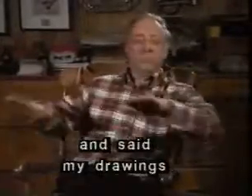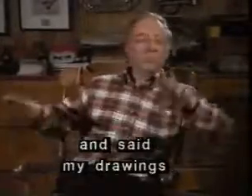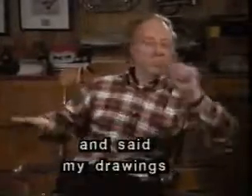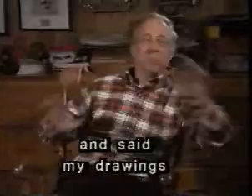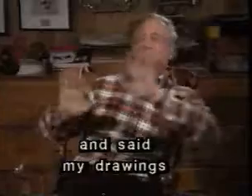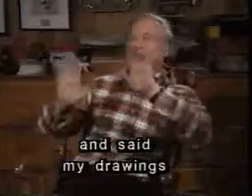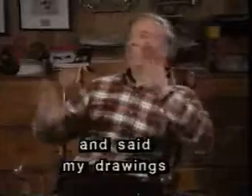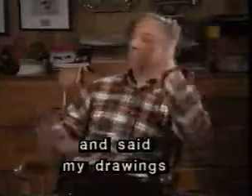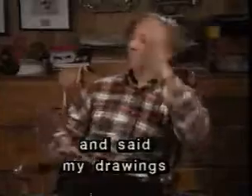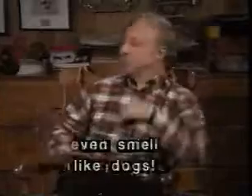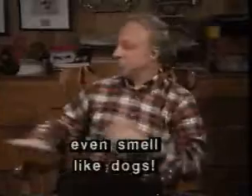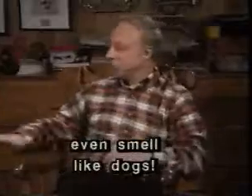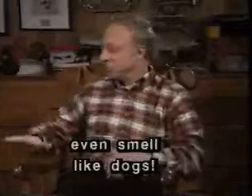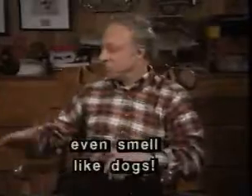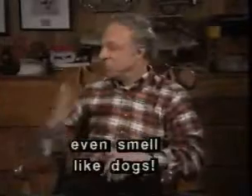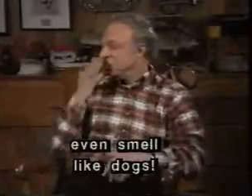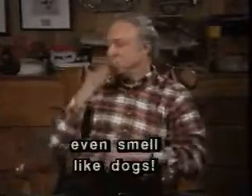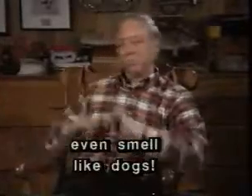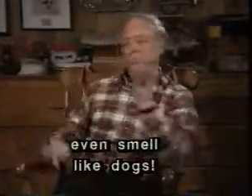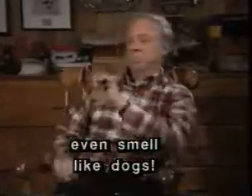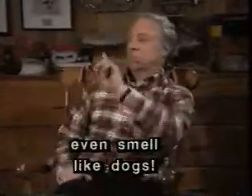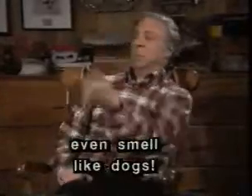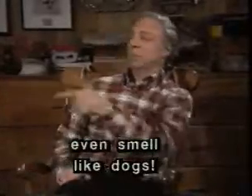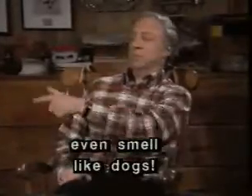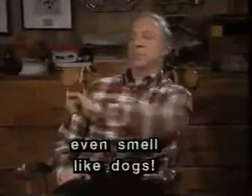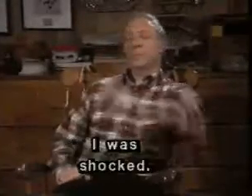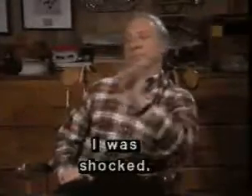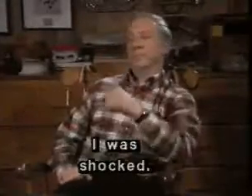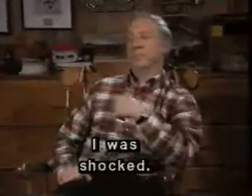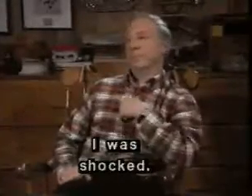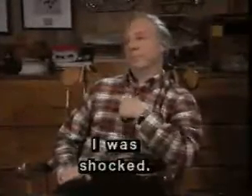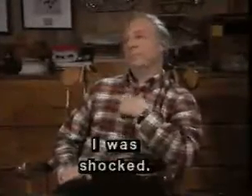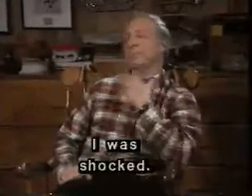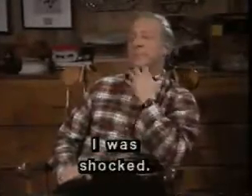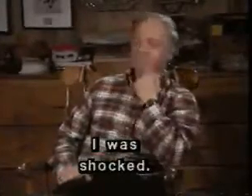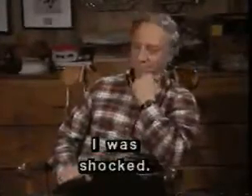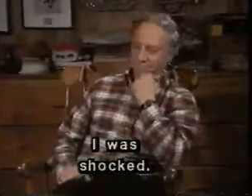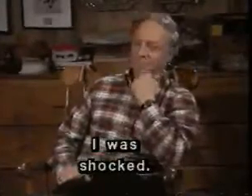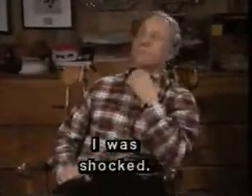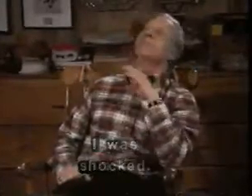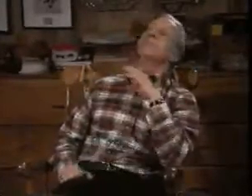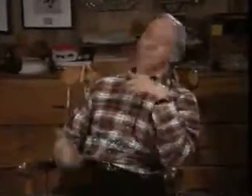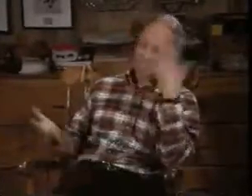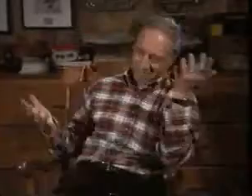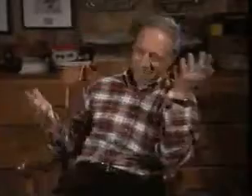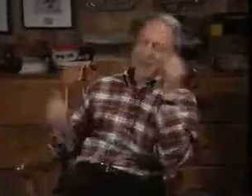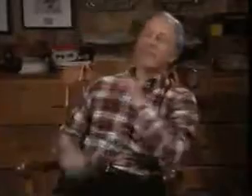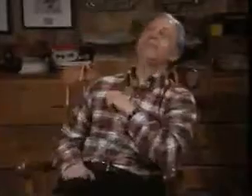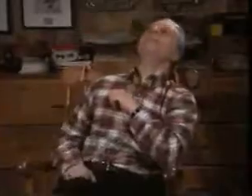said my drawings even smell like dogs. I was shocked.